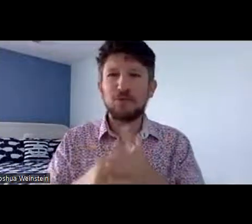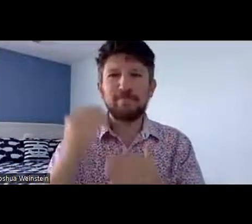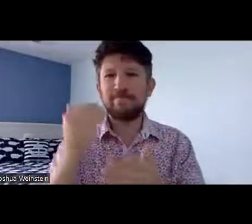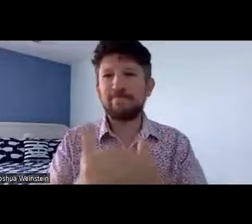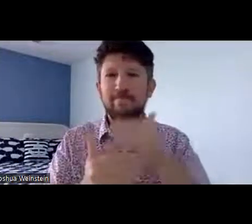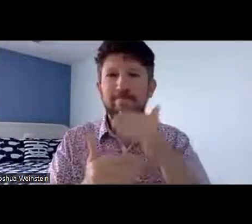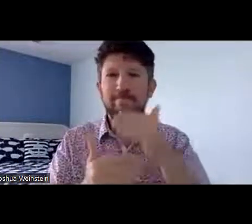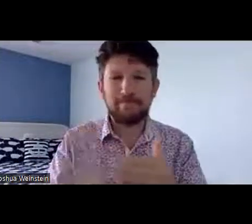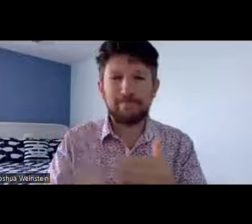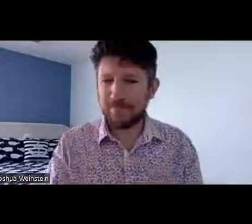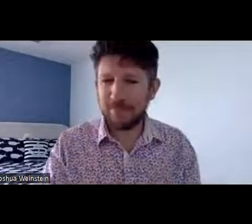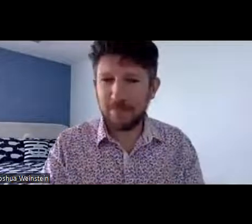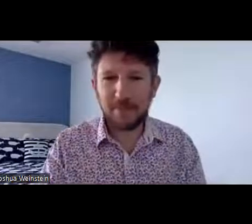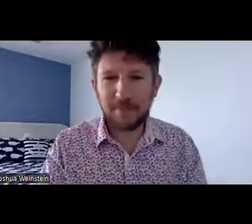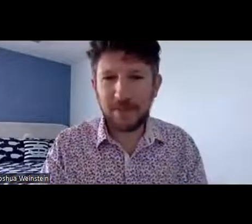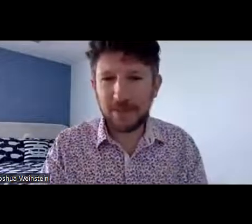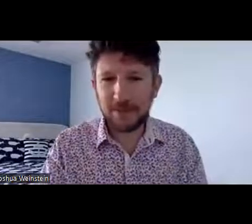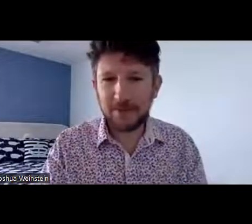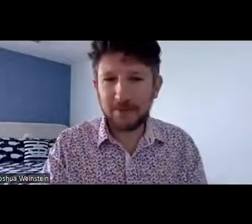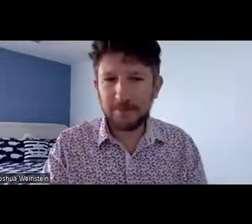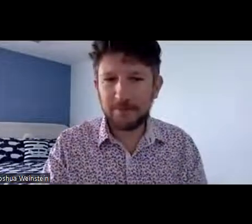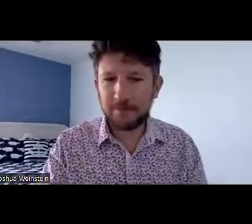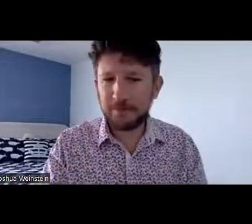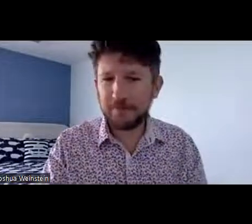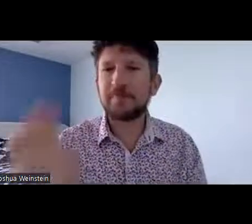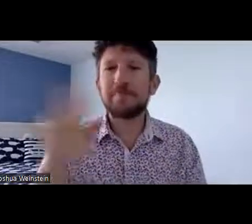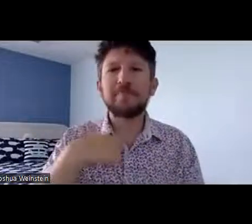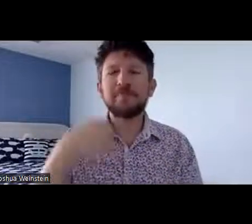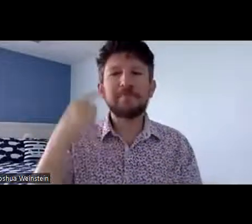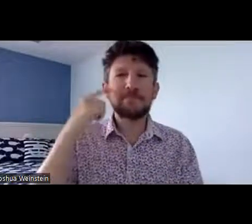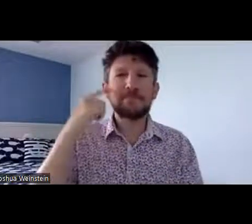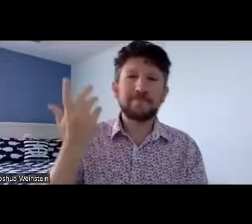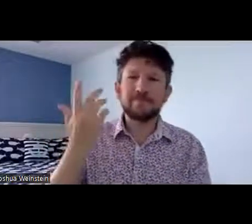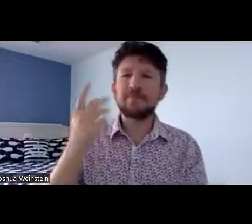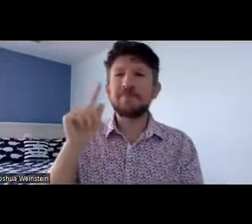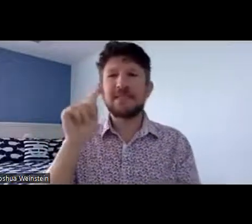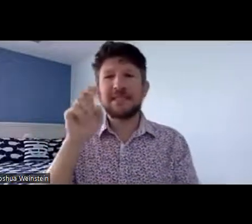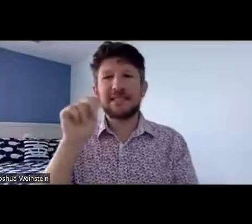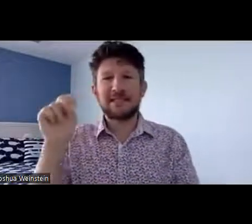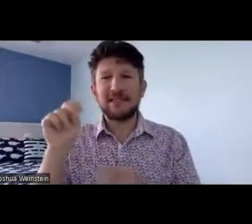I need to be able to see the interpreter as well as I'm going through the meeting today.